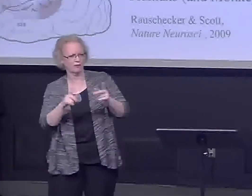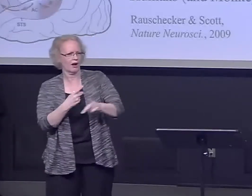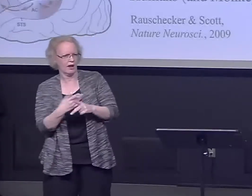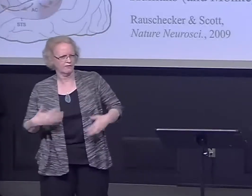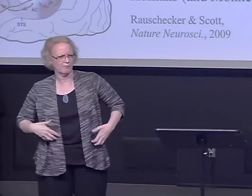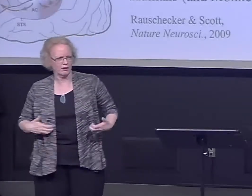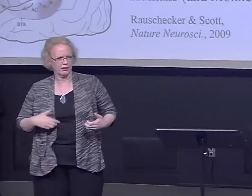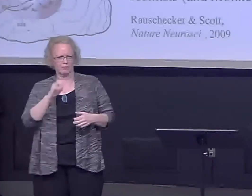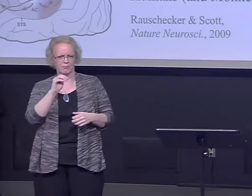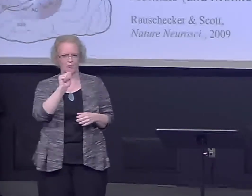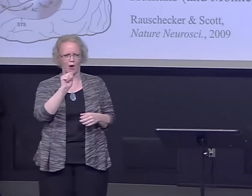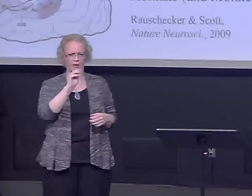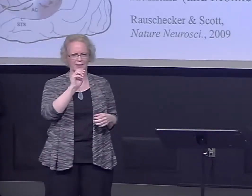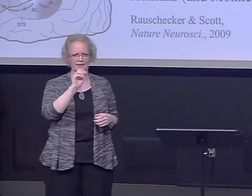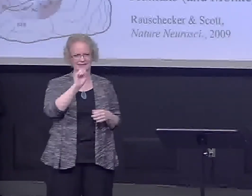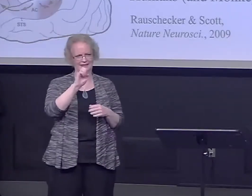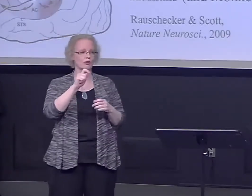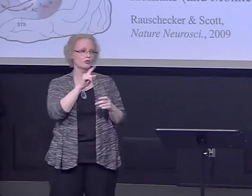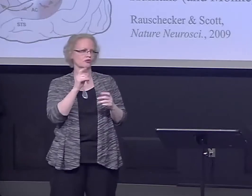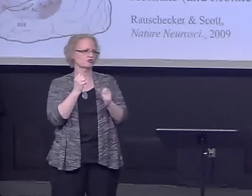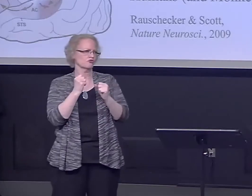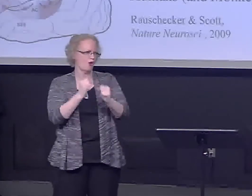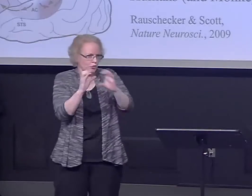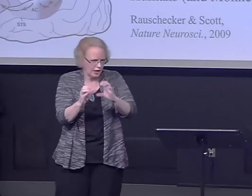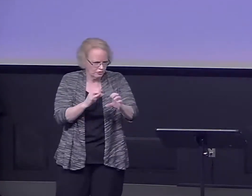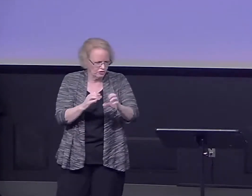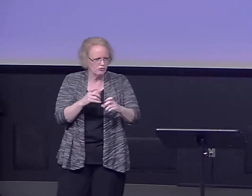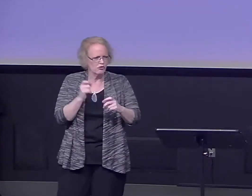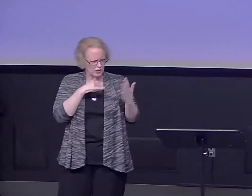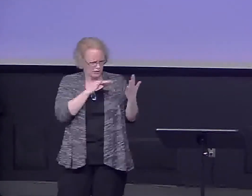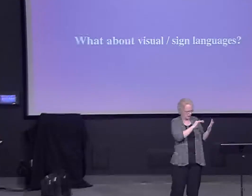species, and then relate the two species to each other.